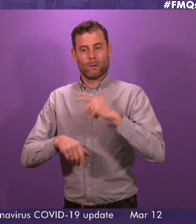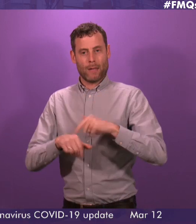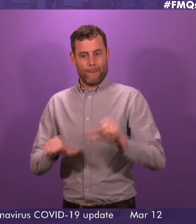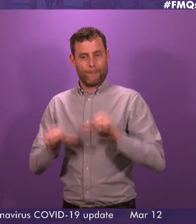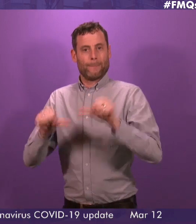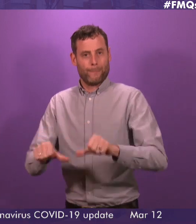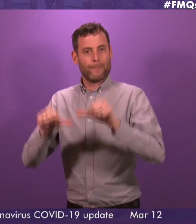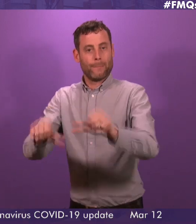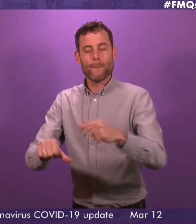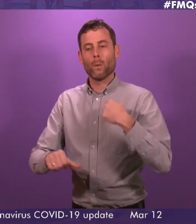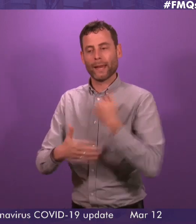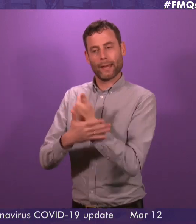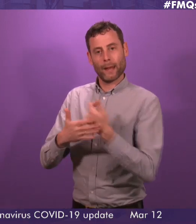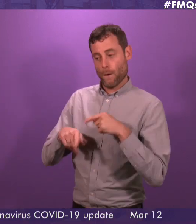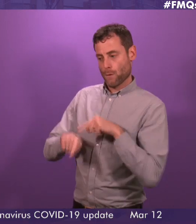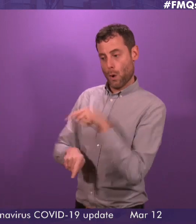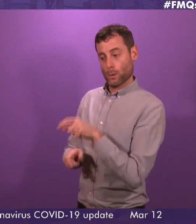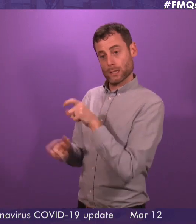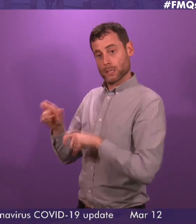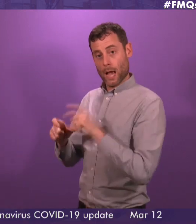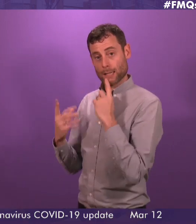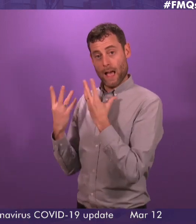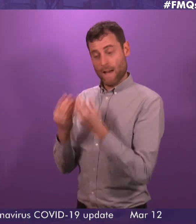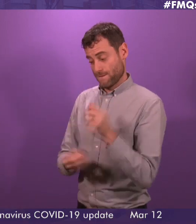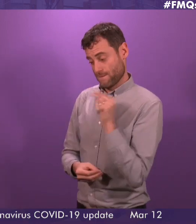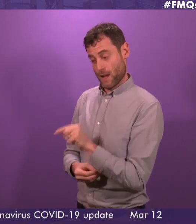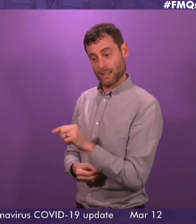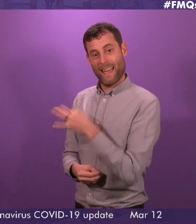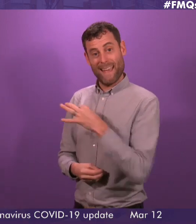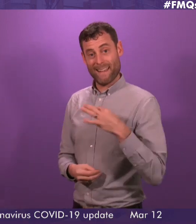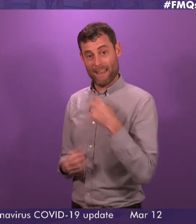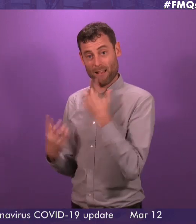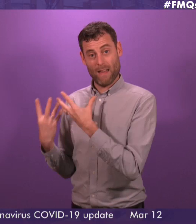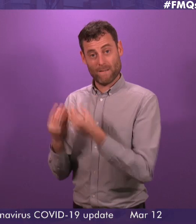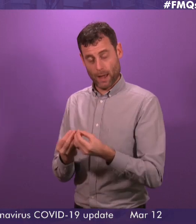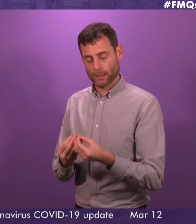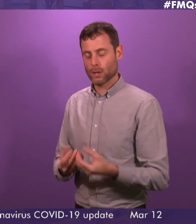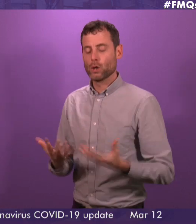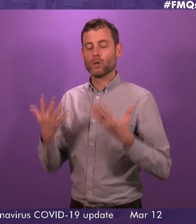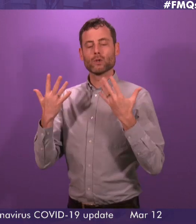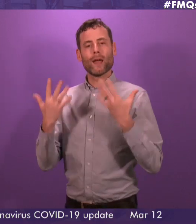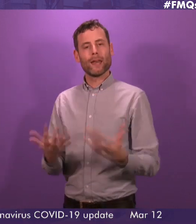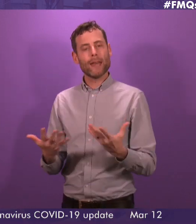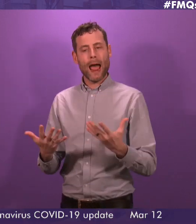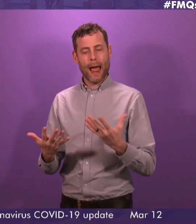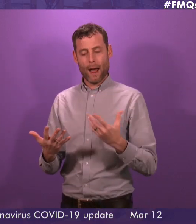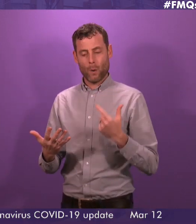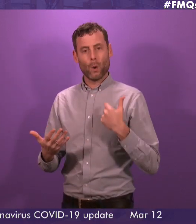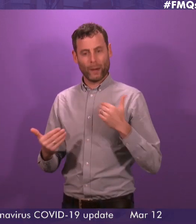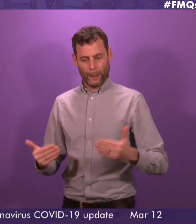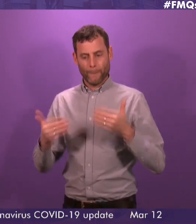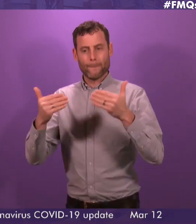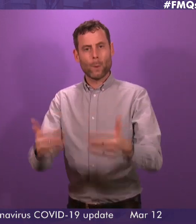what the science and the clinical advice advises us. The measures on social distancing that we will bring